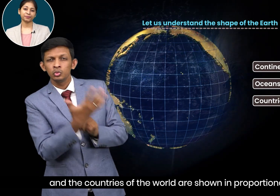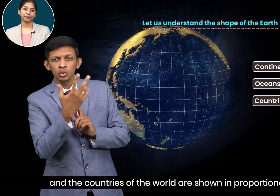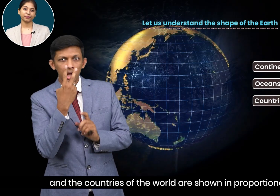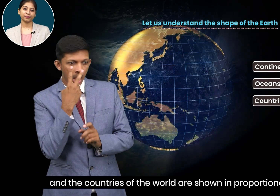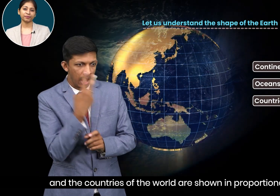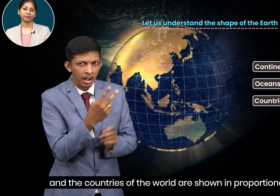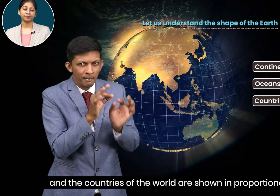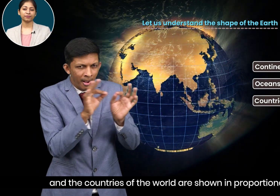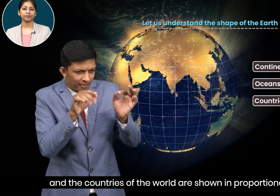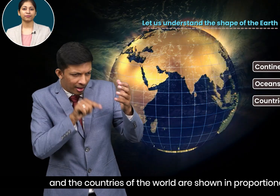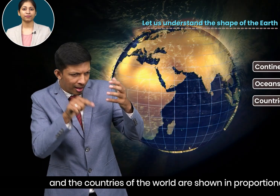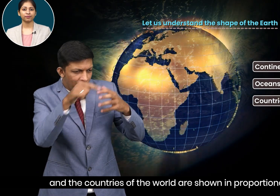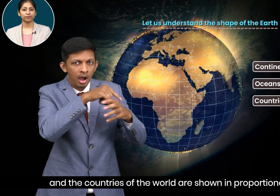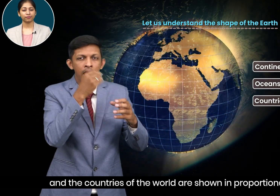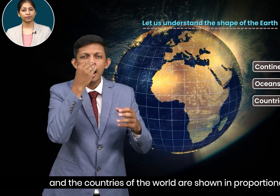size.